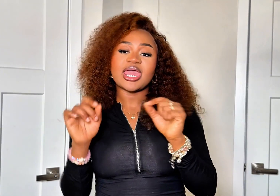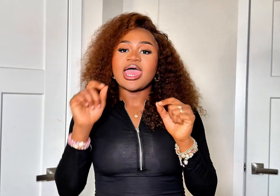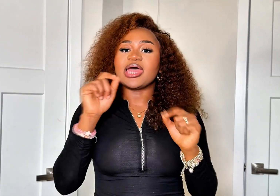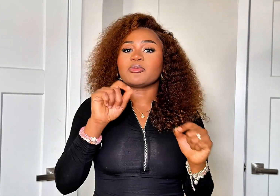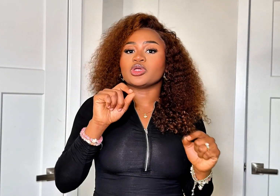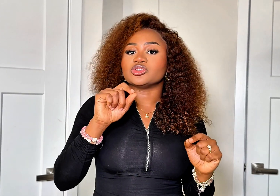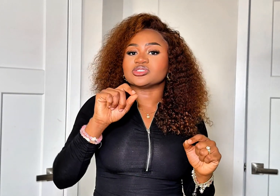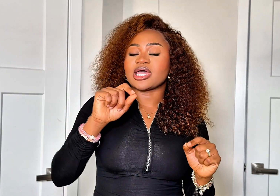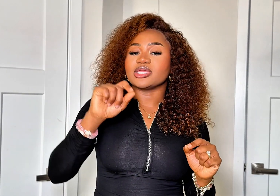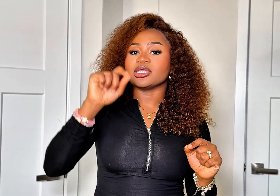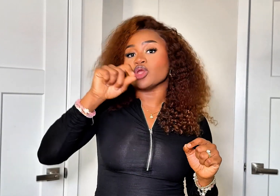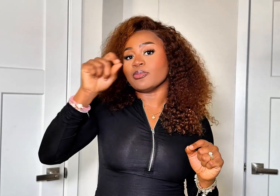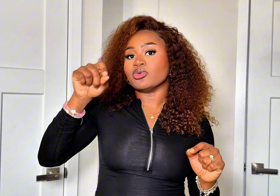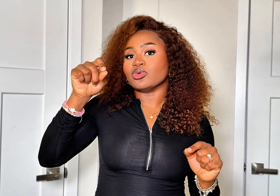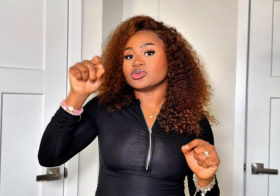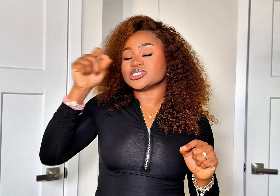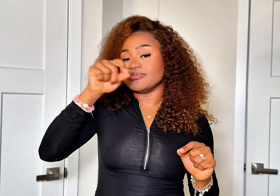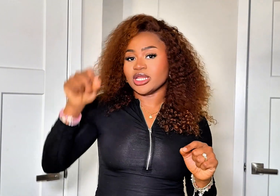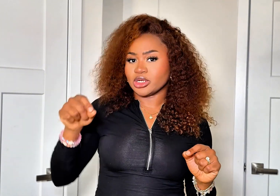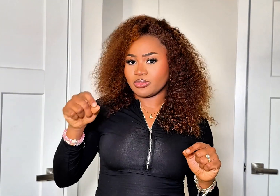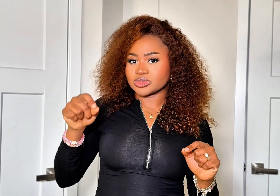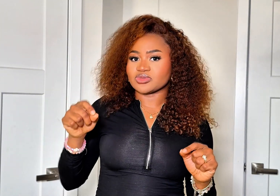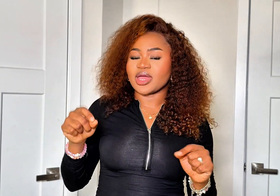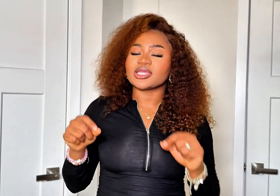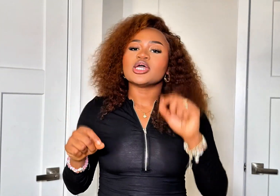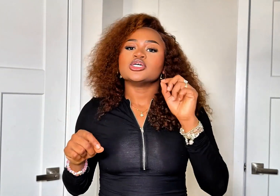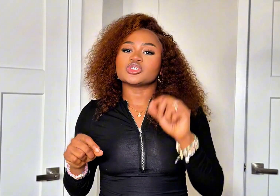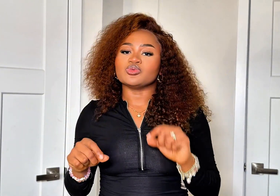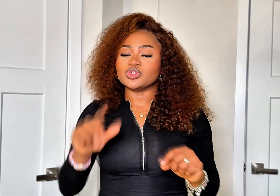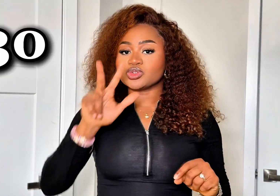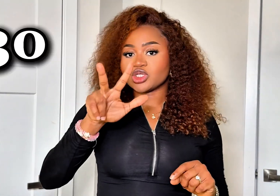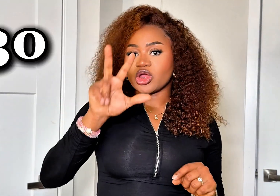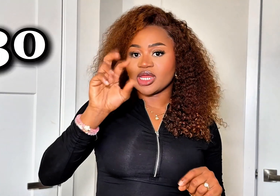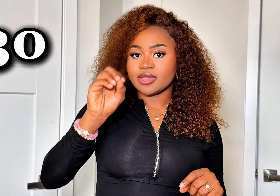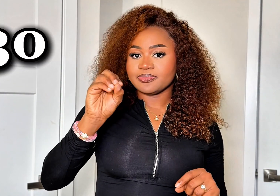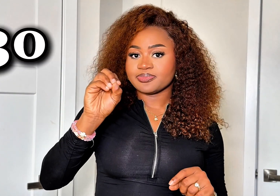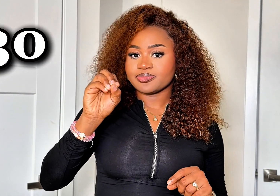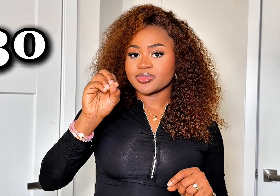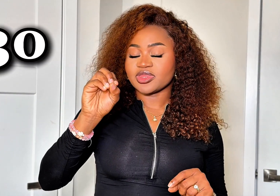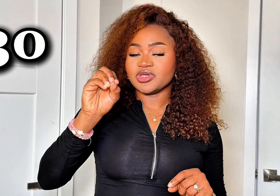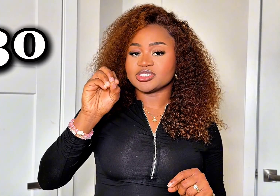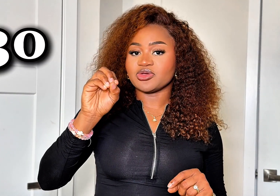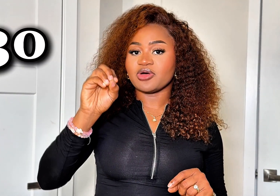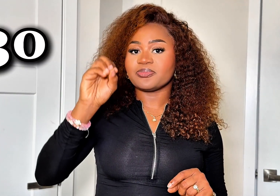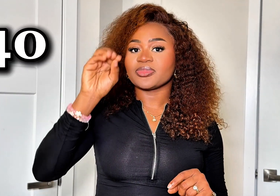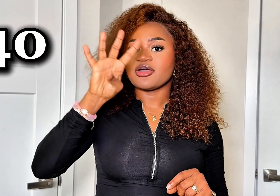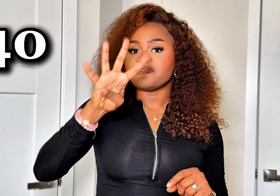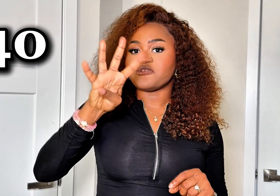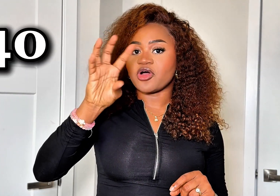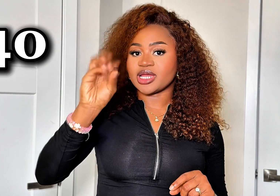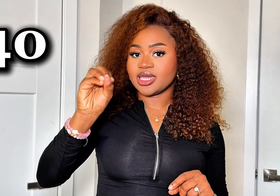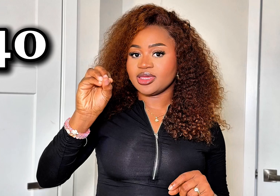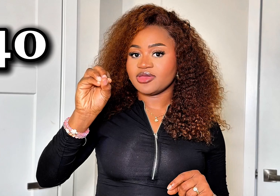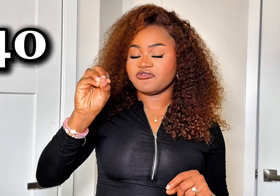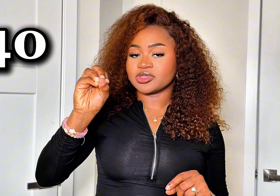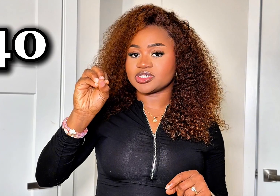and I'm going to sign the double similar numbers, right? So we do 30, 30, 40,